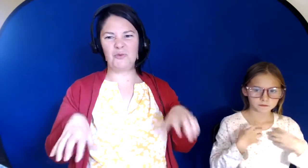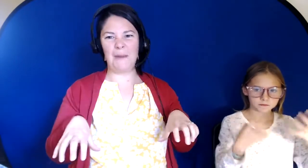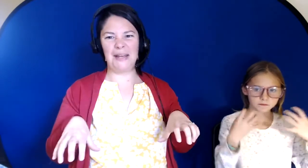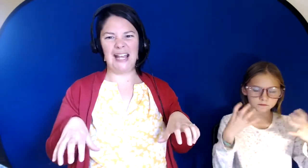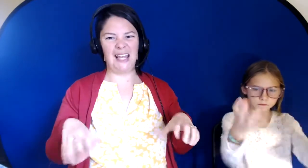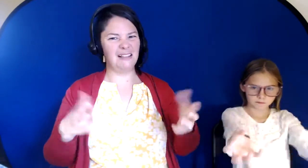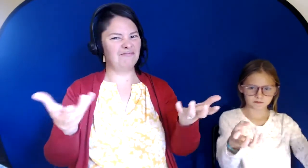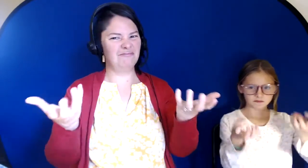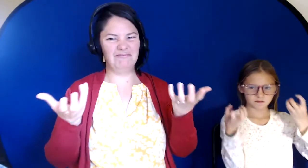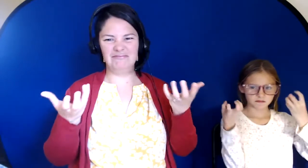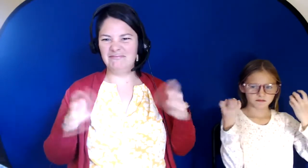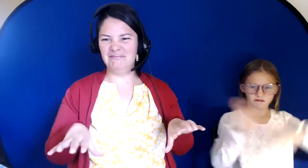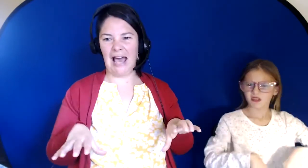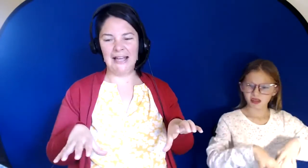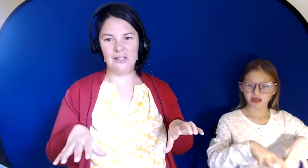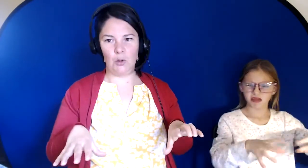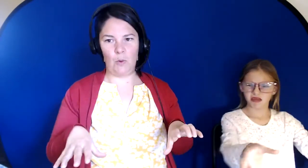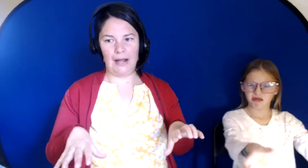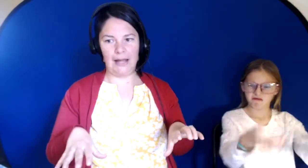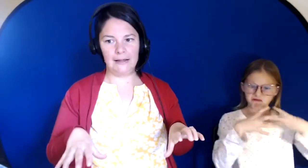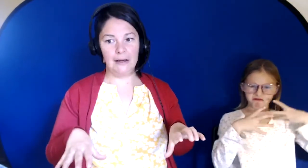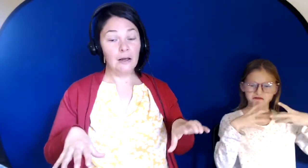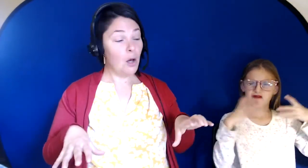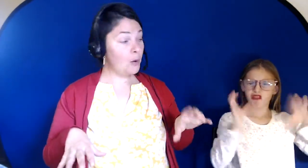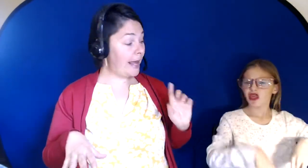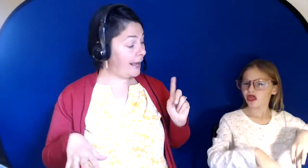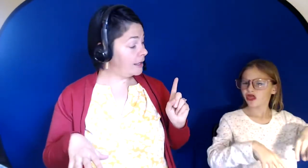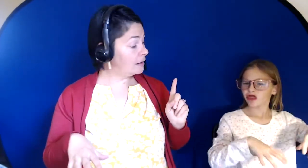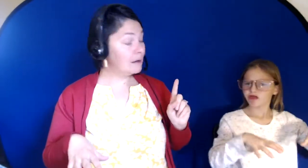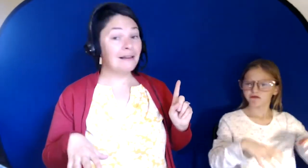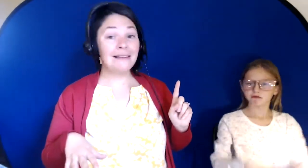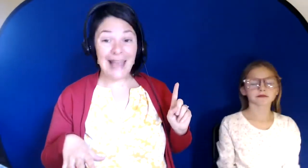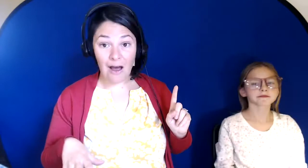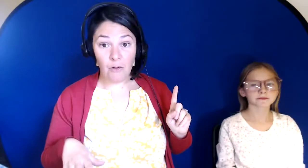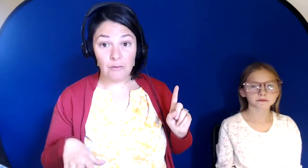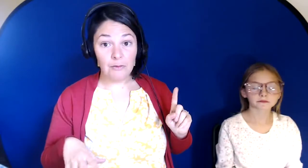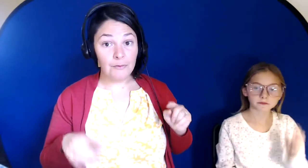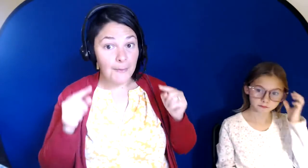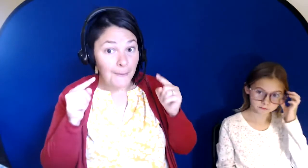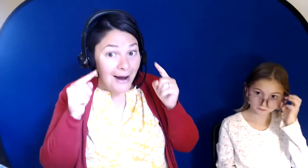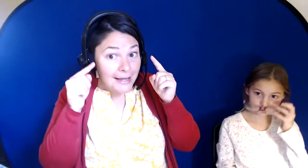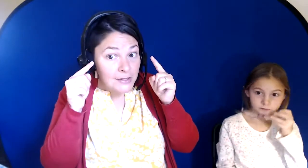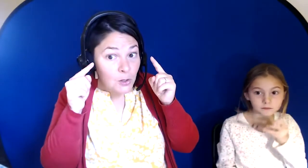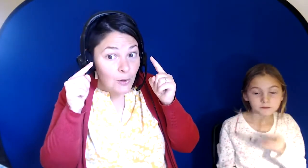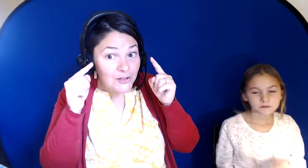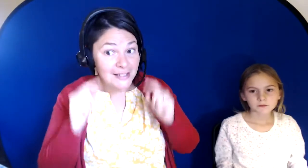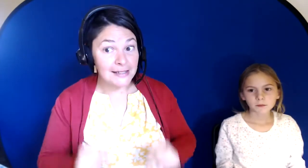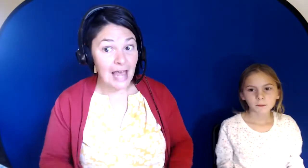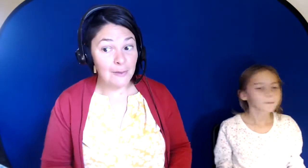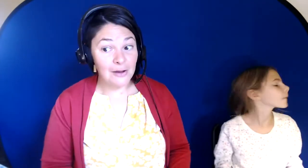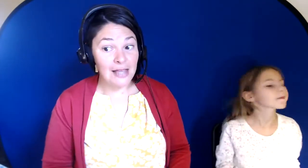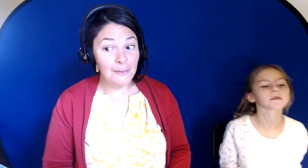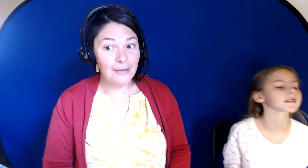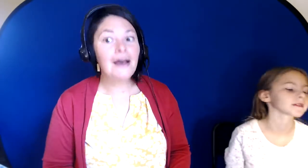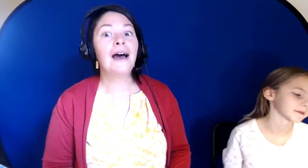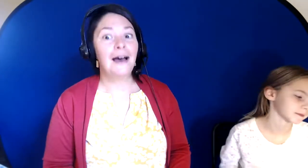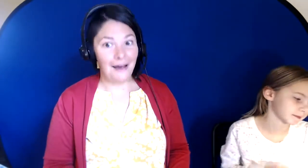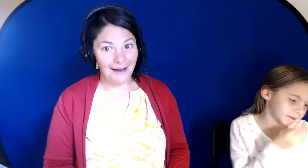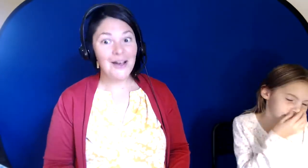it in. I don't want it. Okay, now, remember our yes no questions is eyebrows up? We're